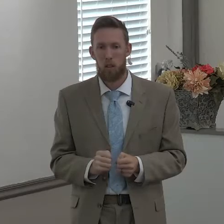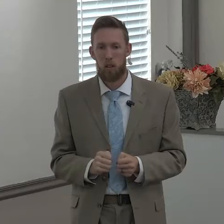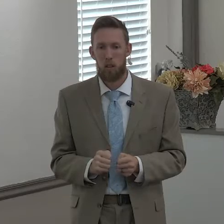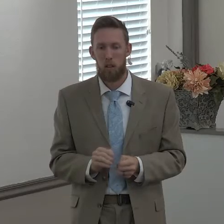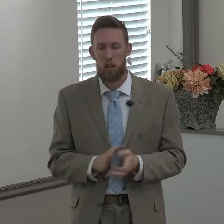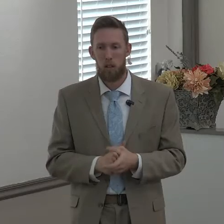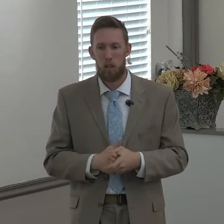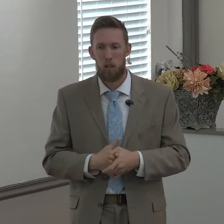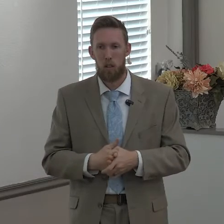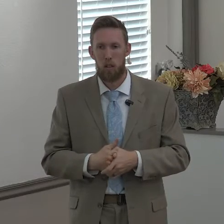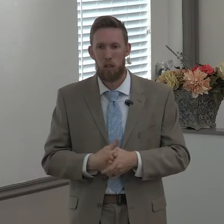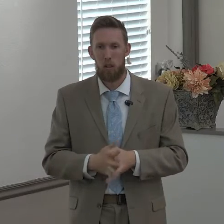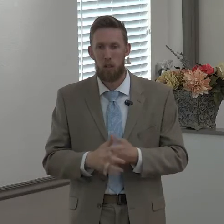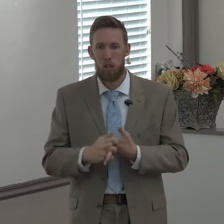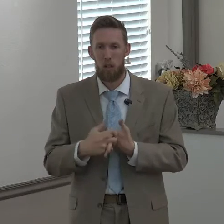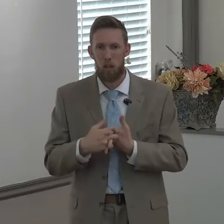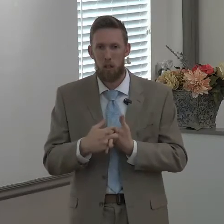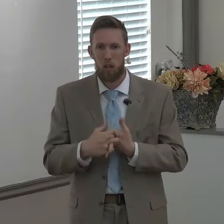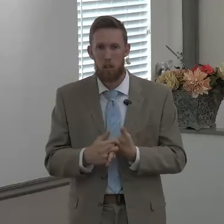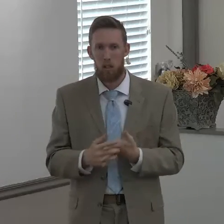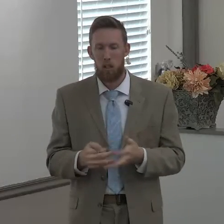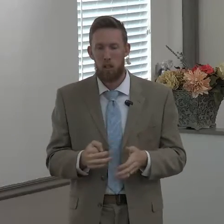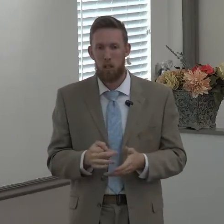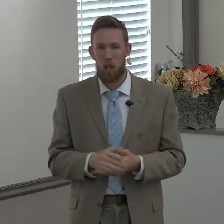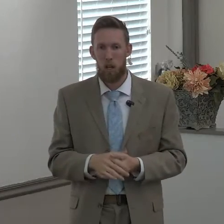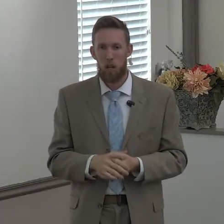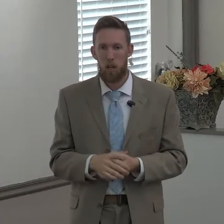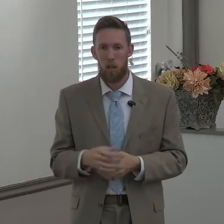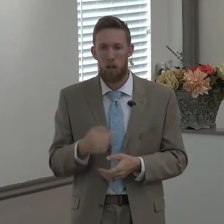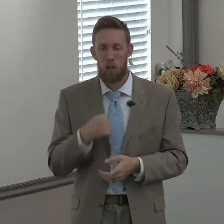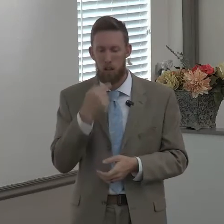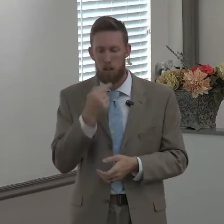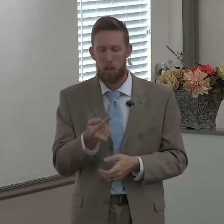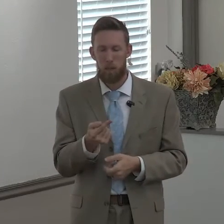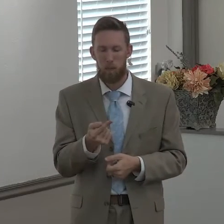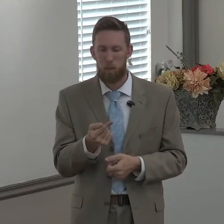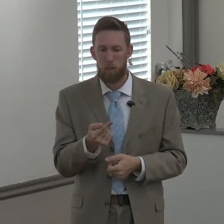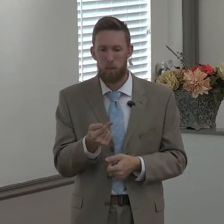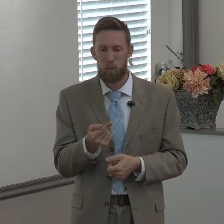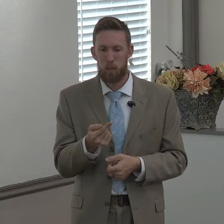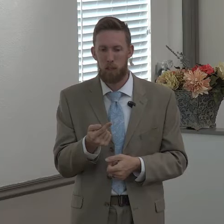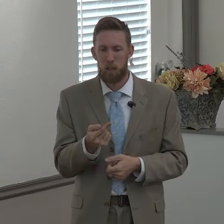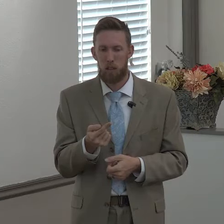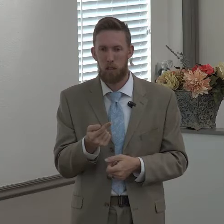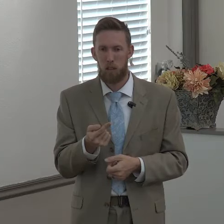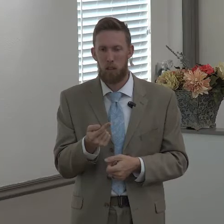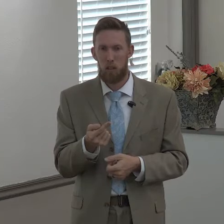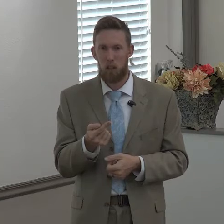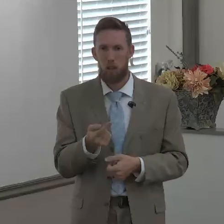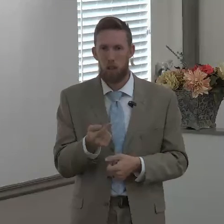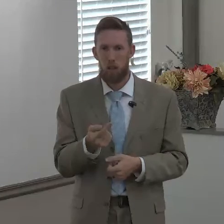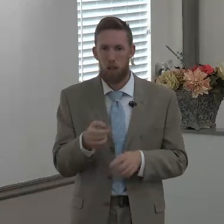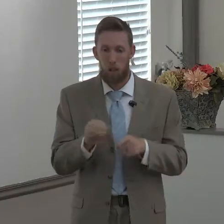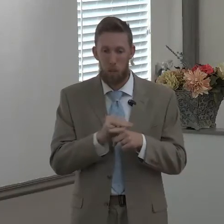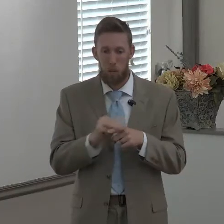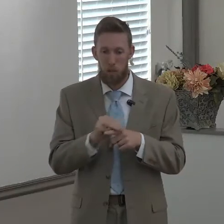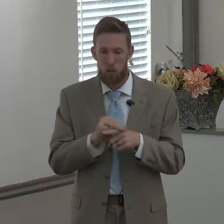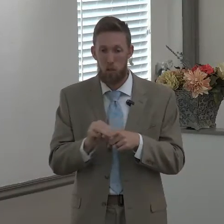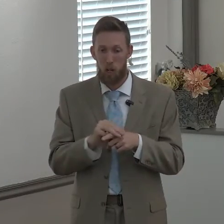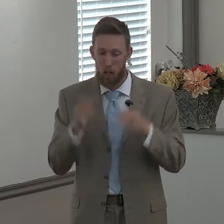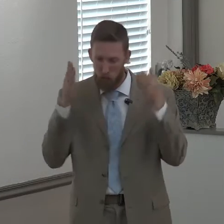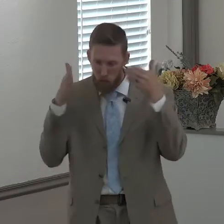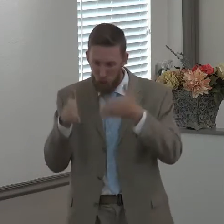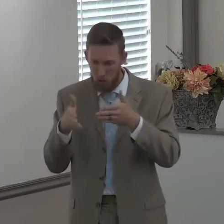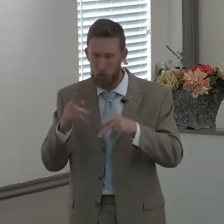I've told others, and I've preached this in the biggest independent Baptist churches, I mean thousands, the biggest independent